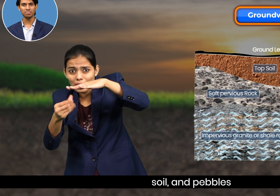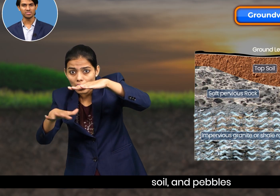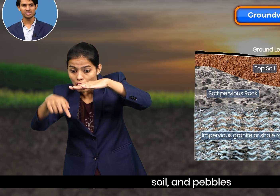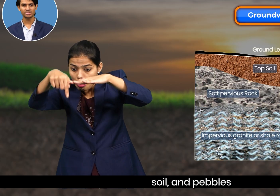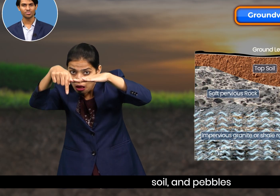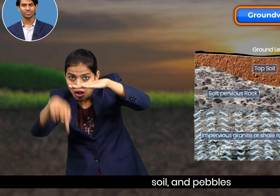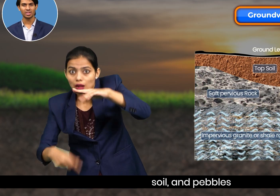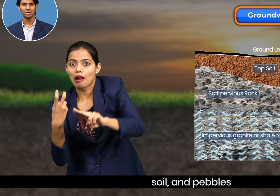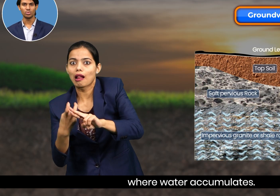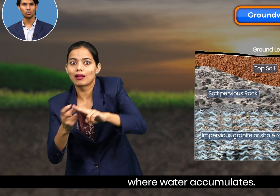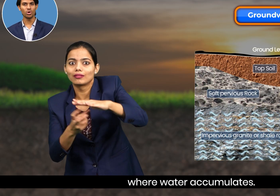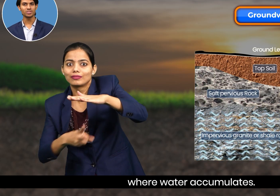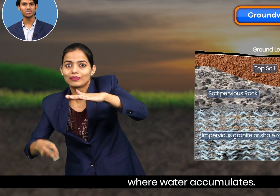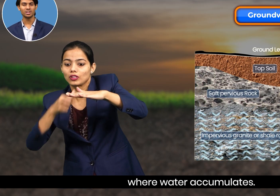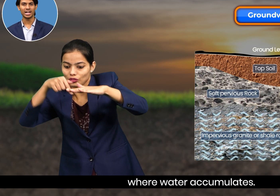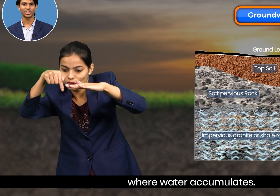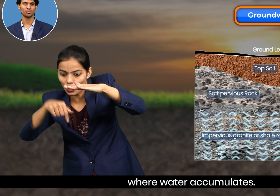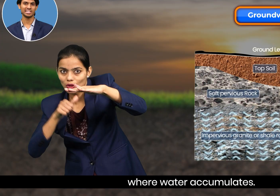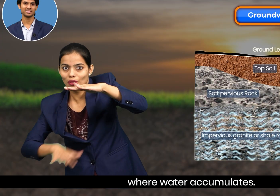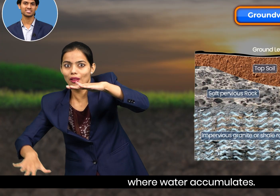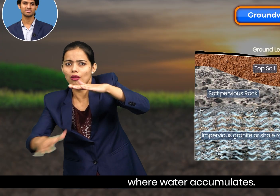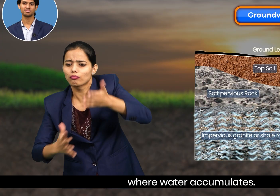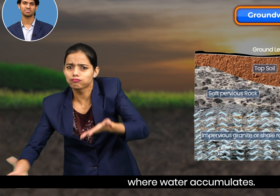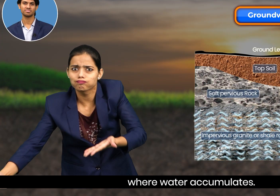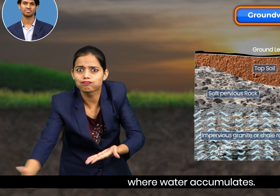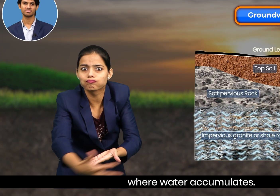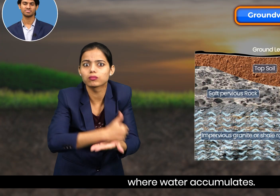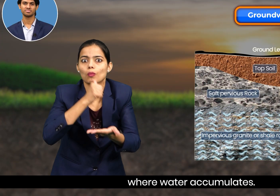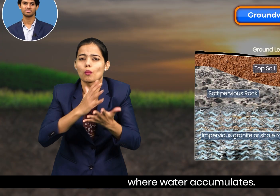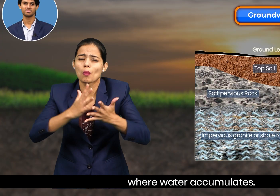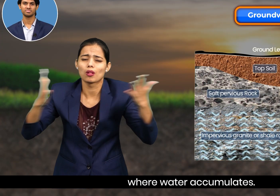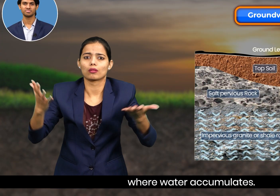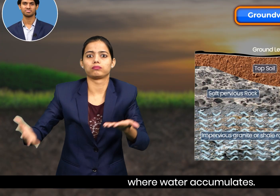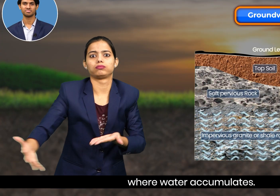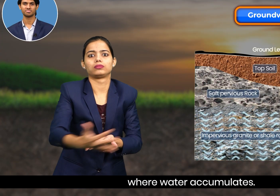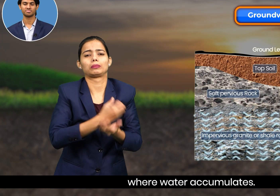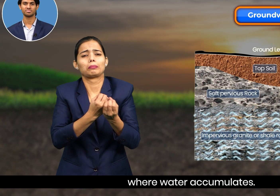and pebbles where water accumulates.